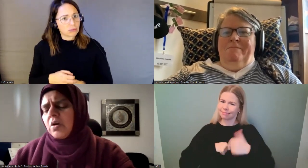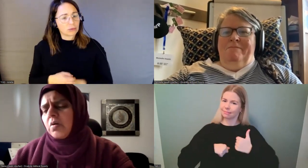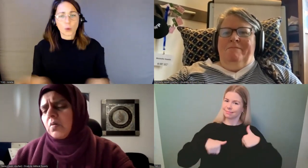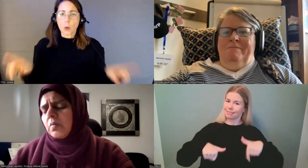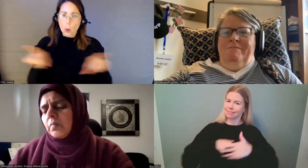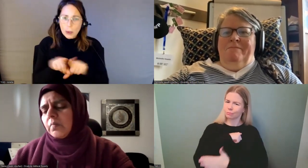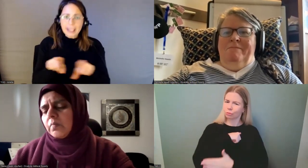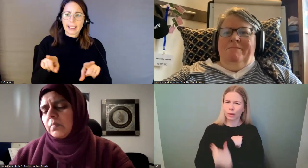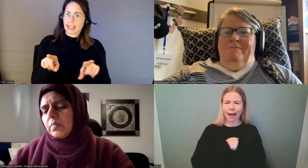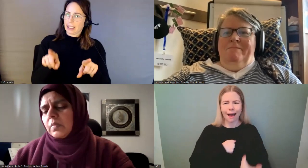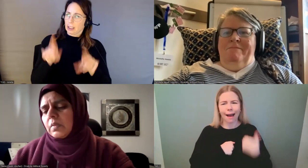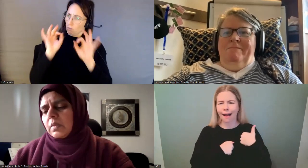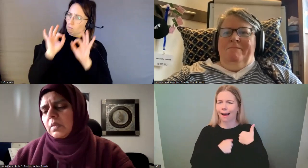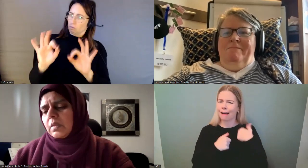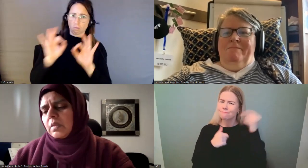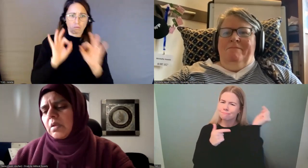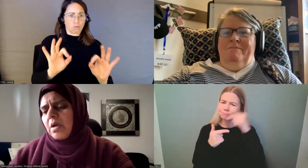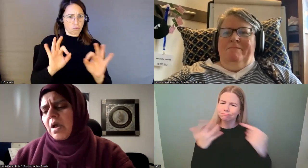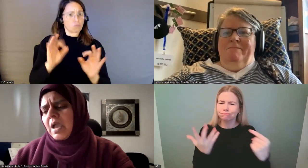So